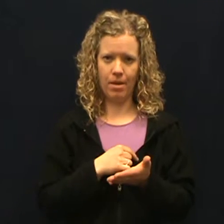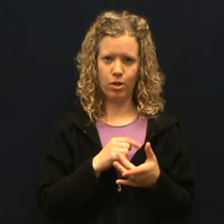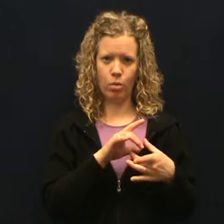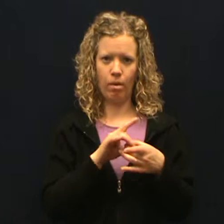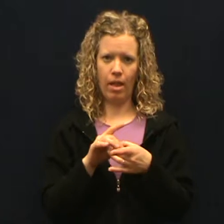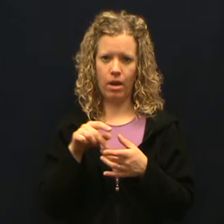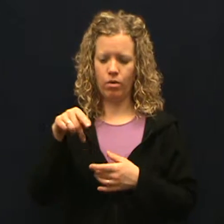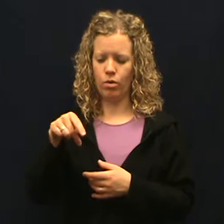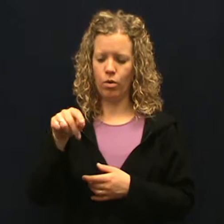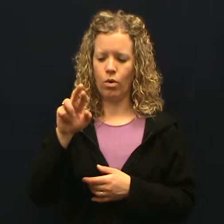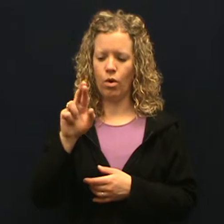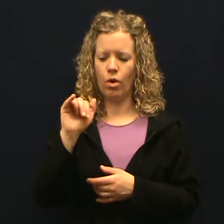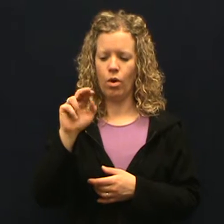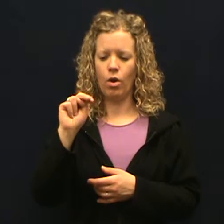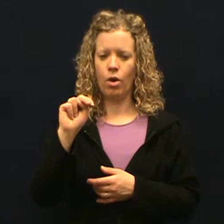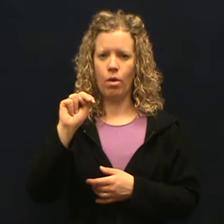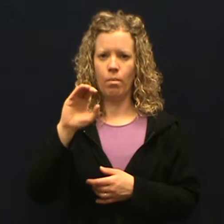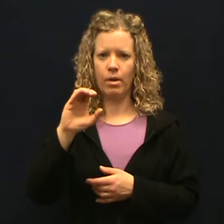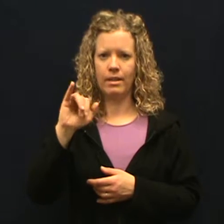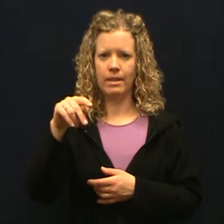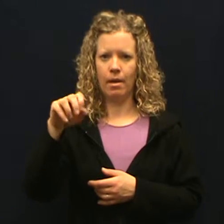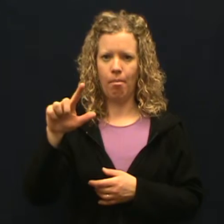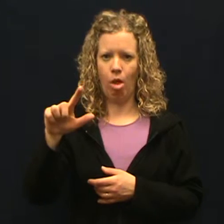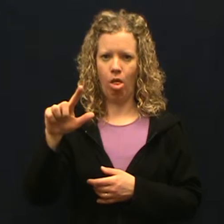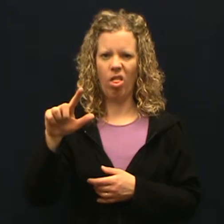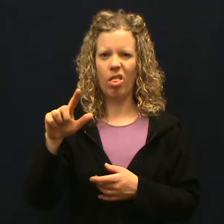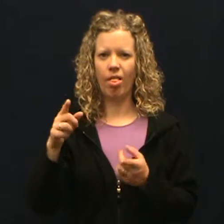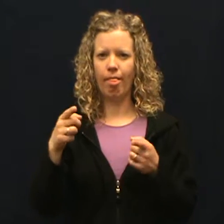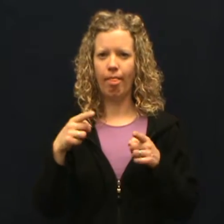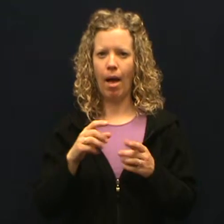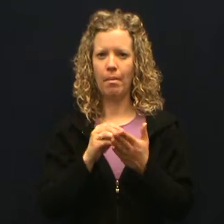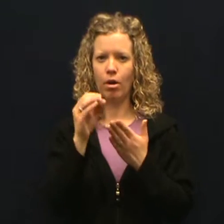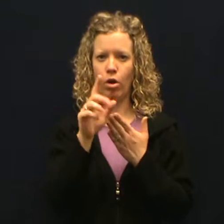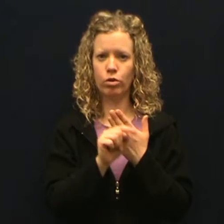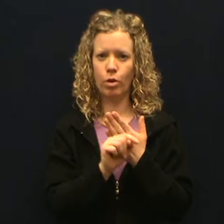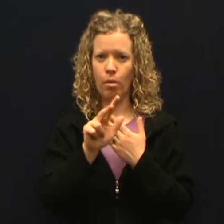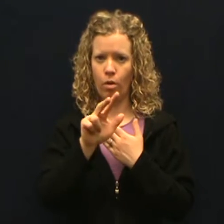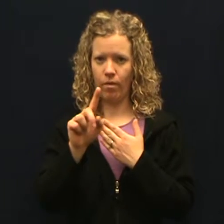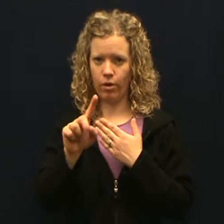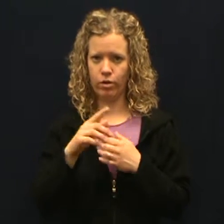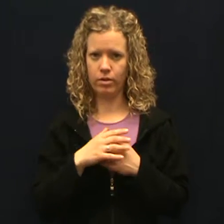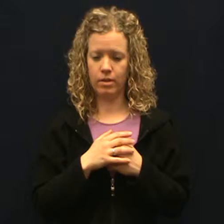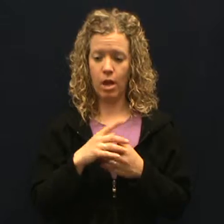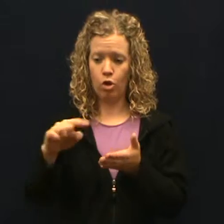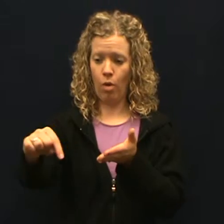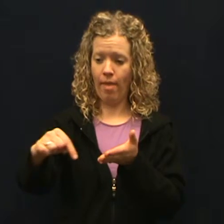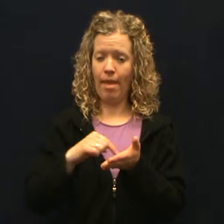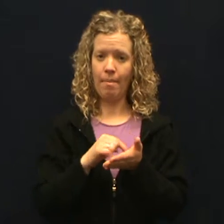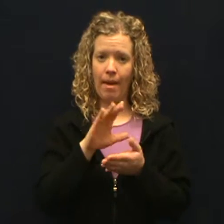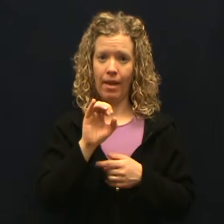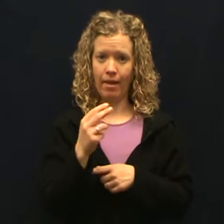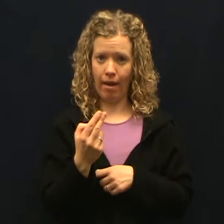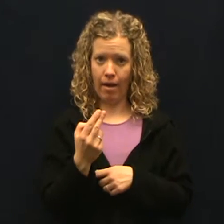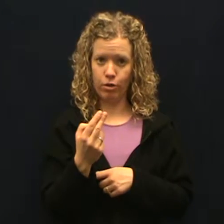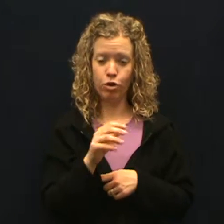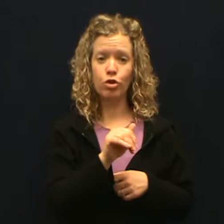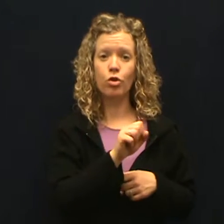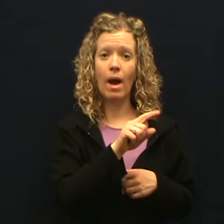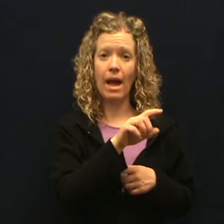of the note on October 31st as well. So what happens? We get cash that increases our assets by the